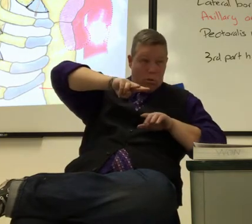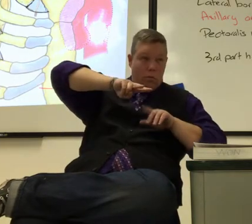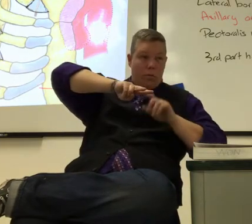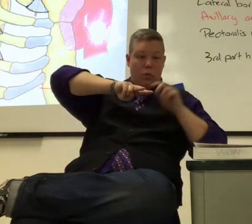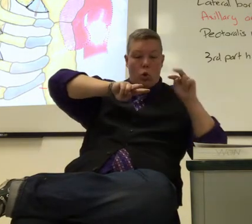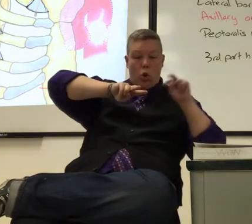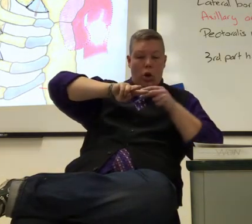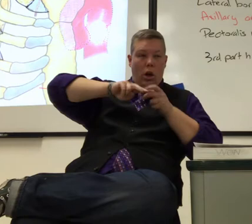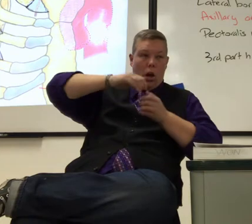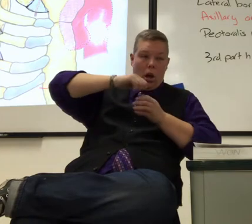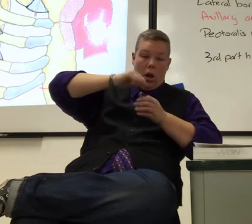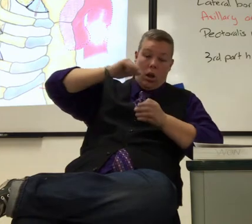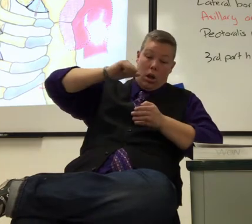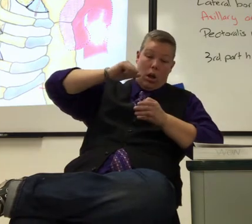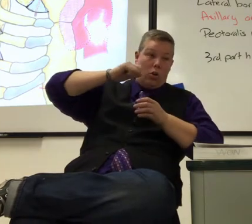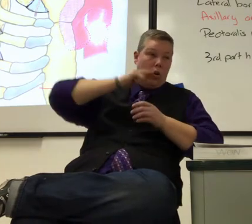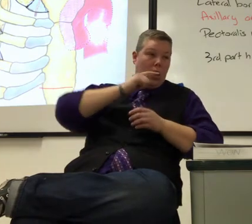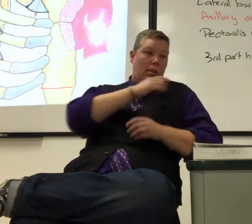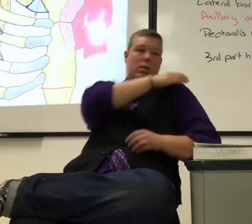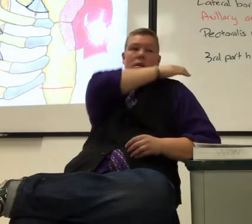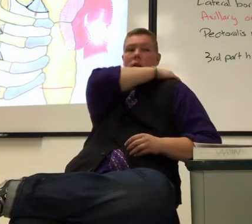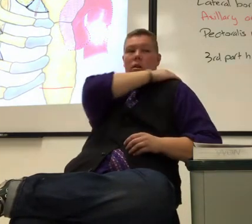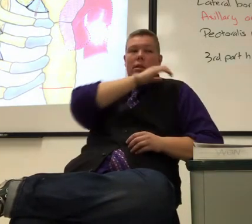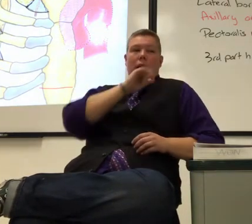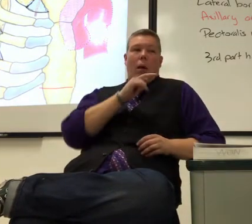artery. All right, so let me